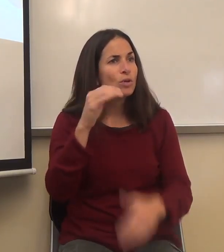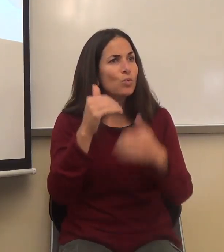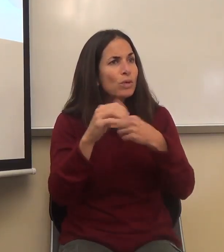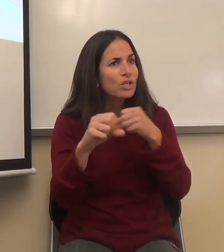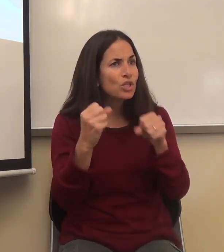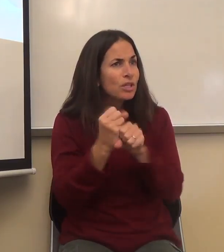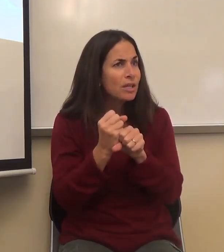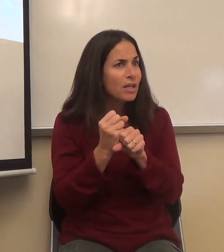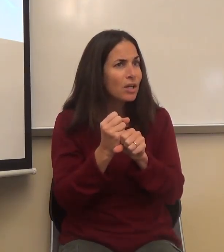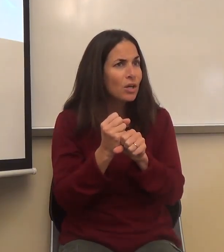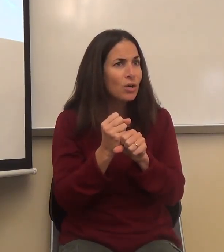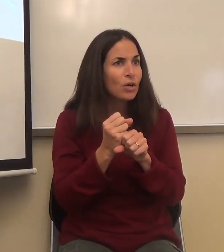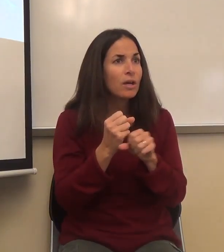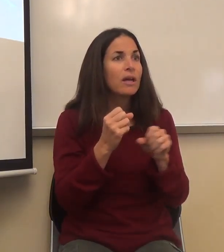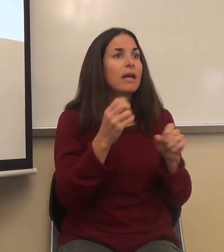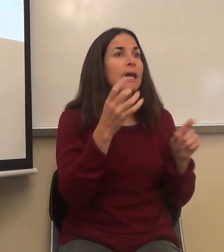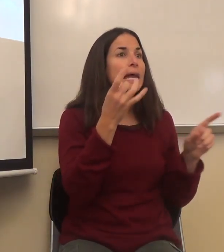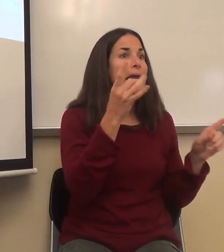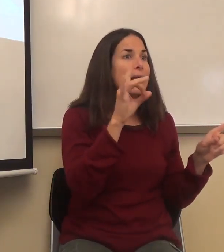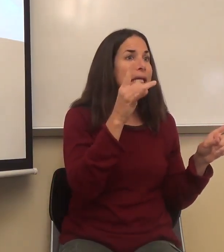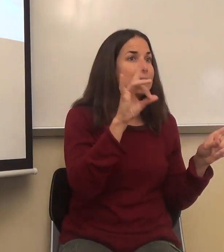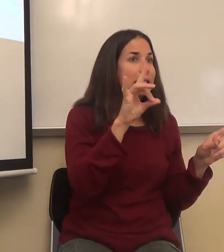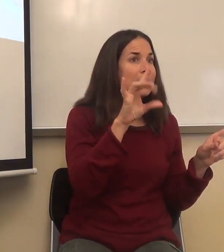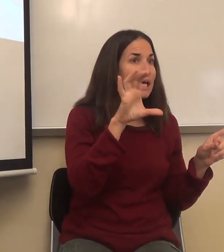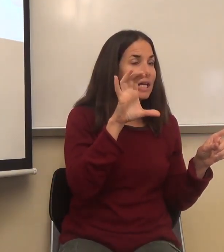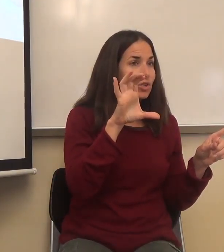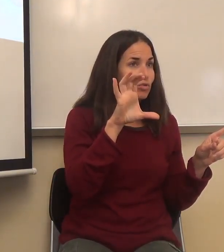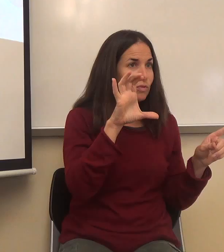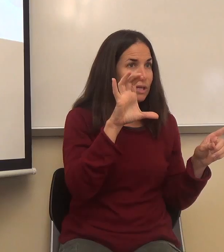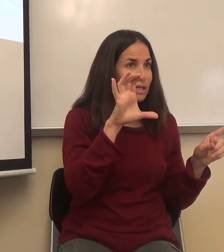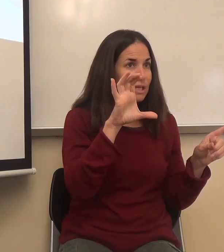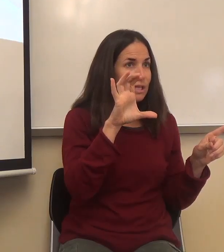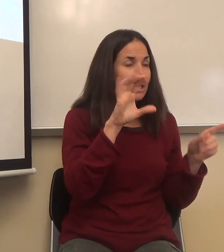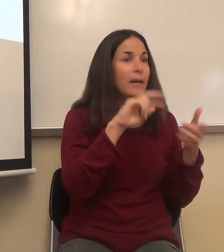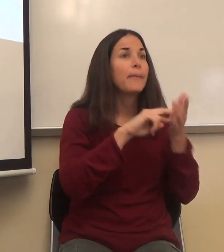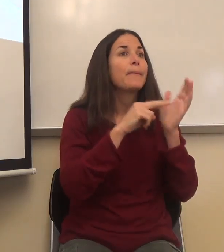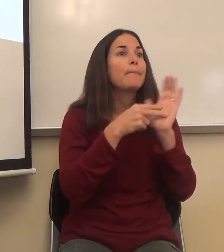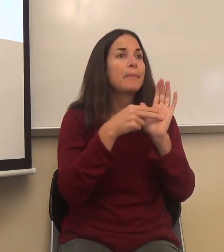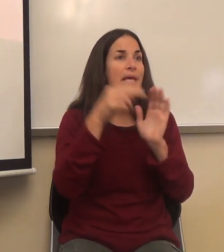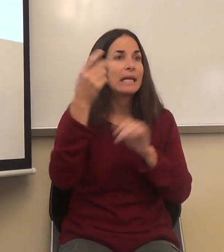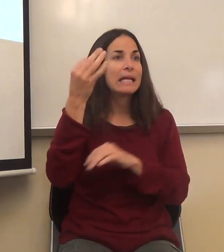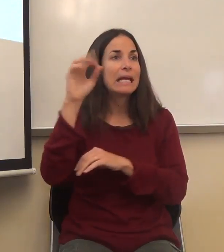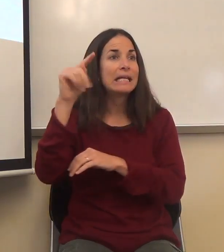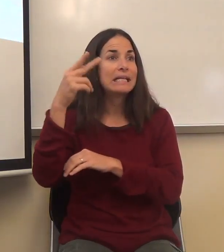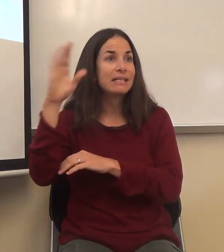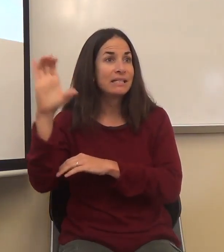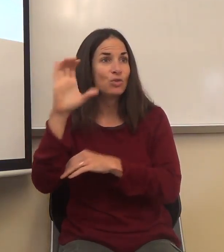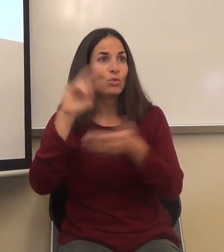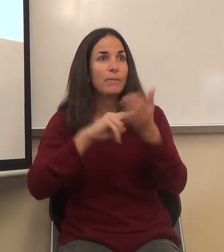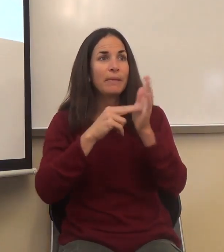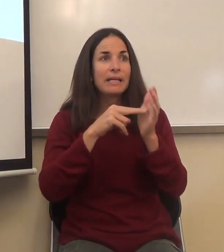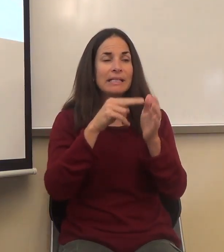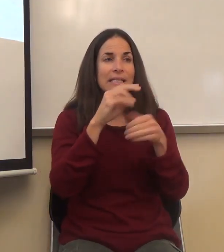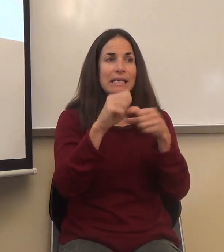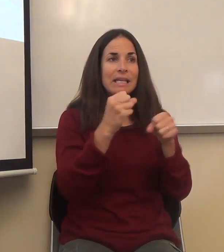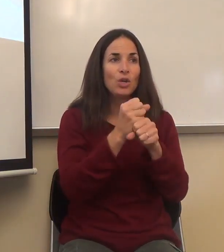century. 1800s, okay? And what's a feminist?